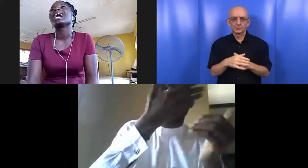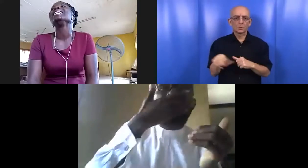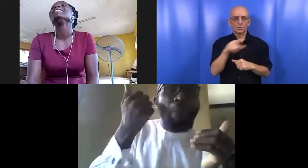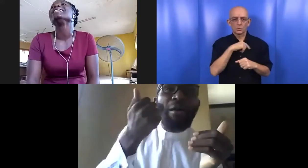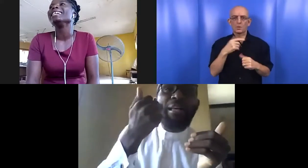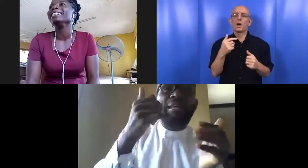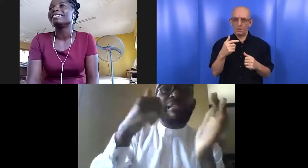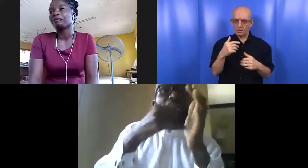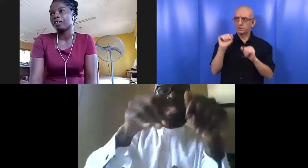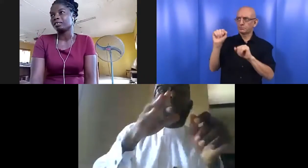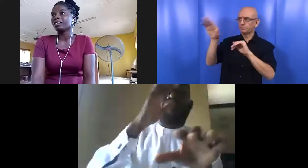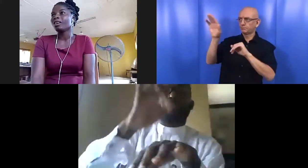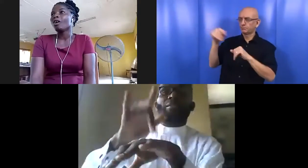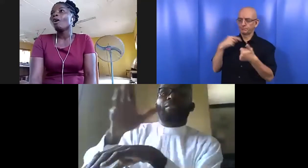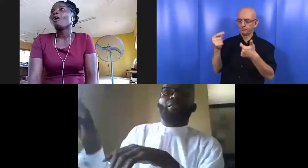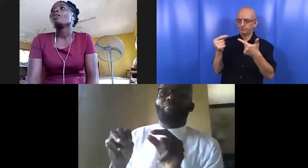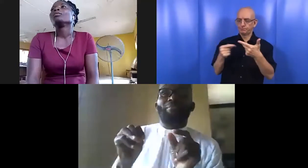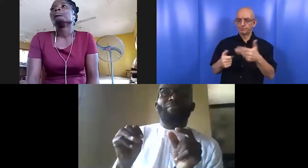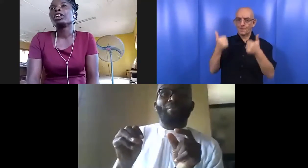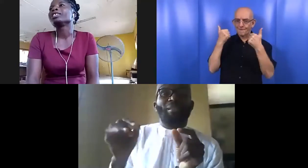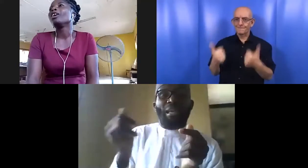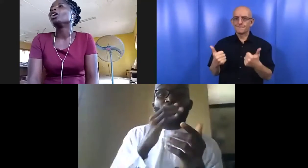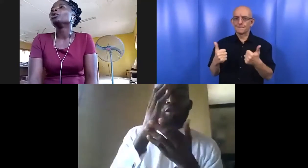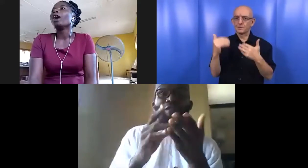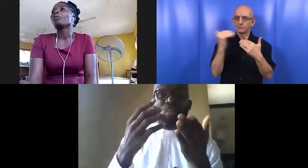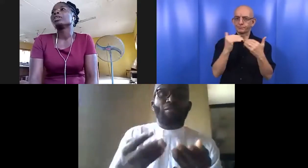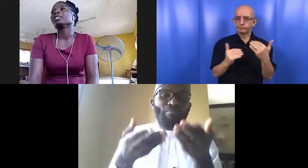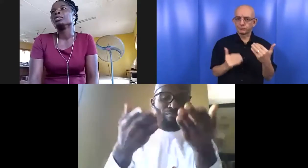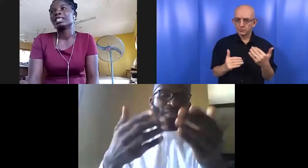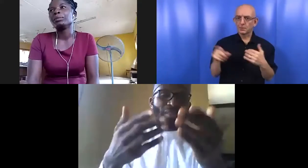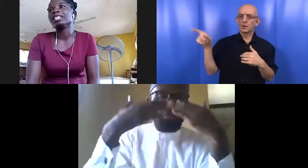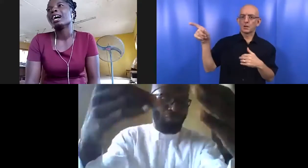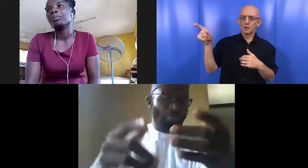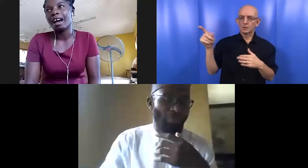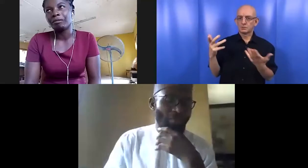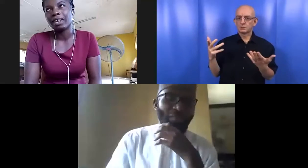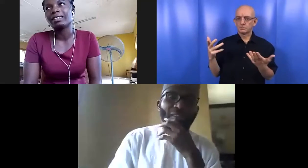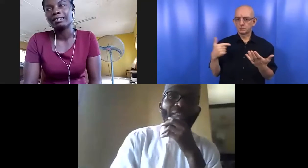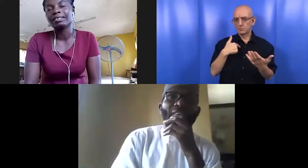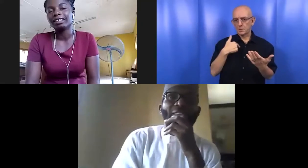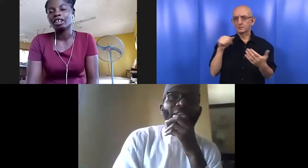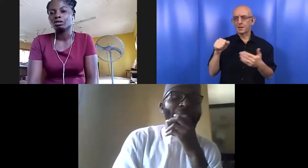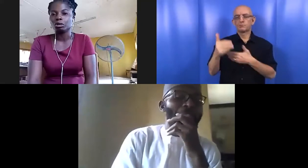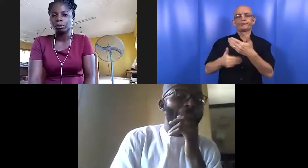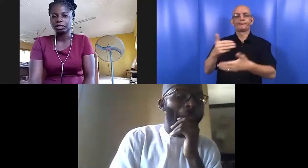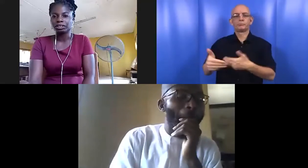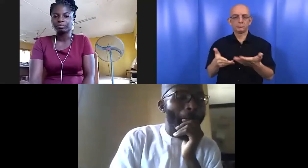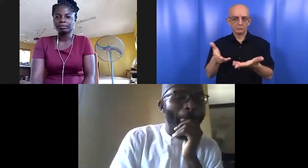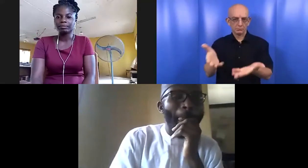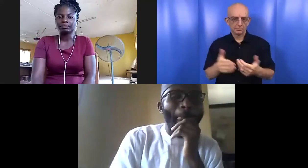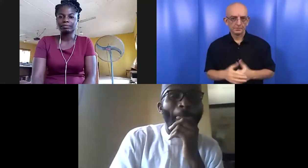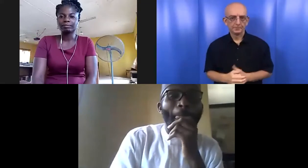disability can easily interfere, because they all know how persons with disability are being affected. Thank you so